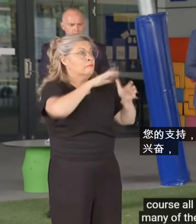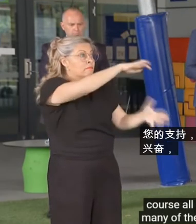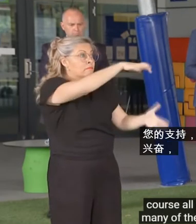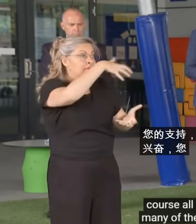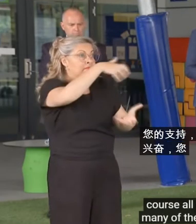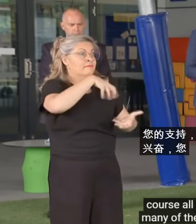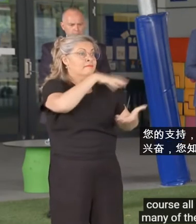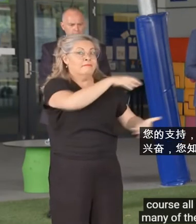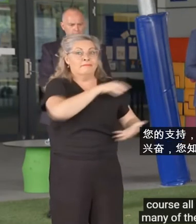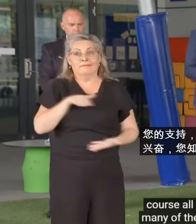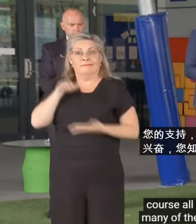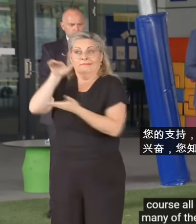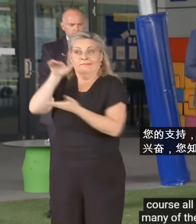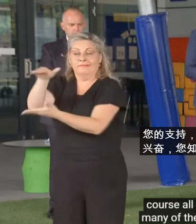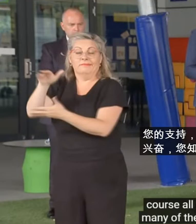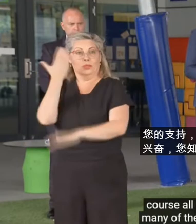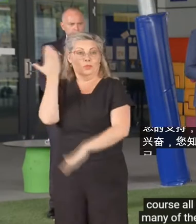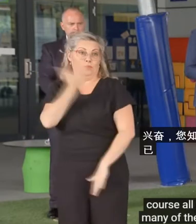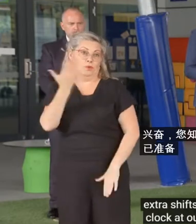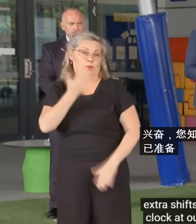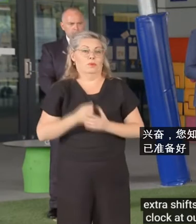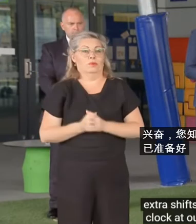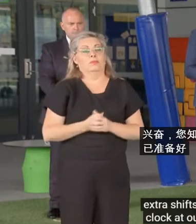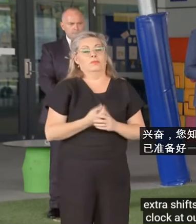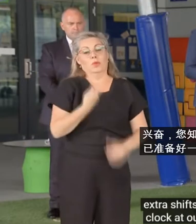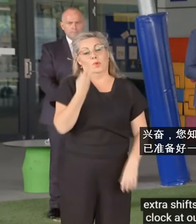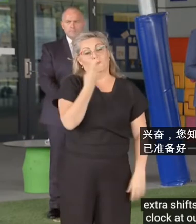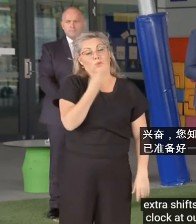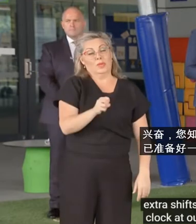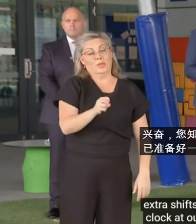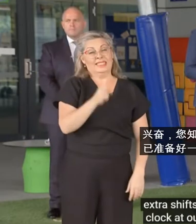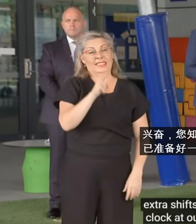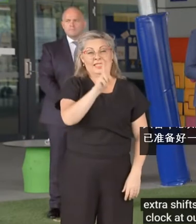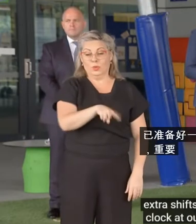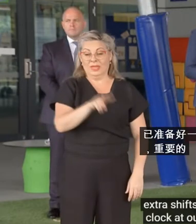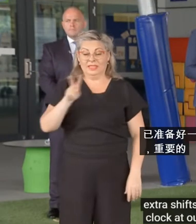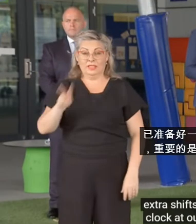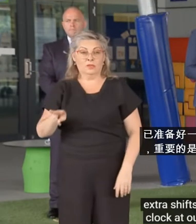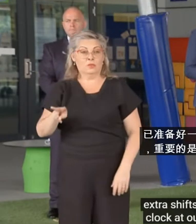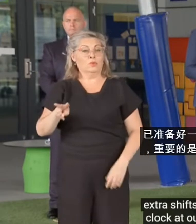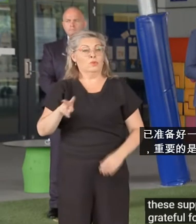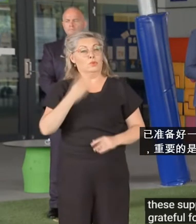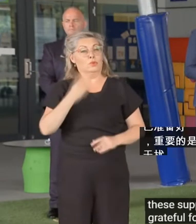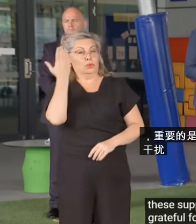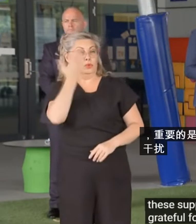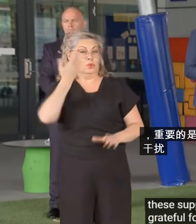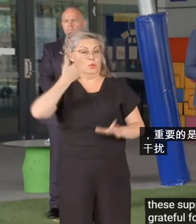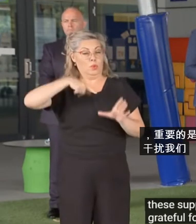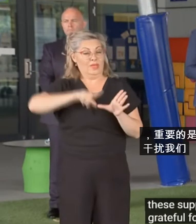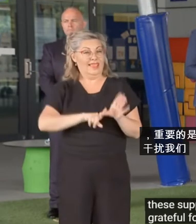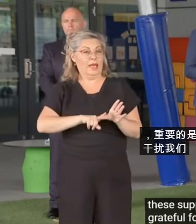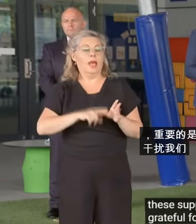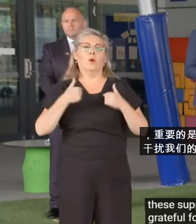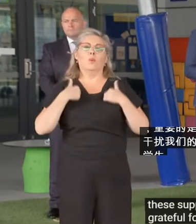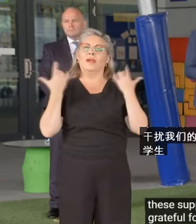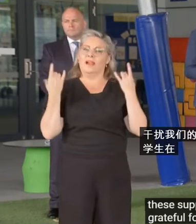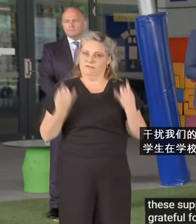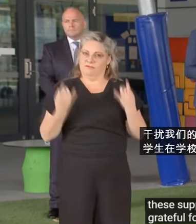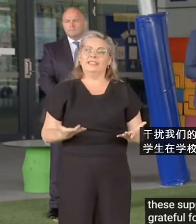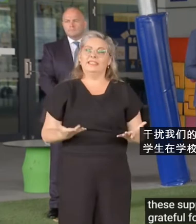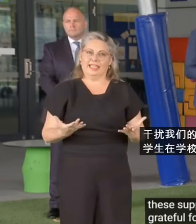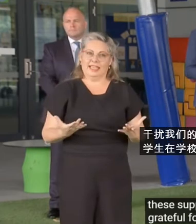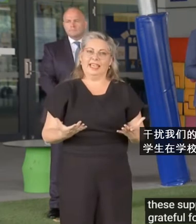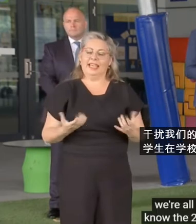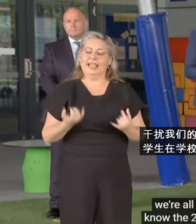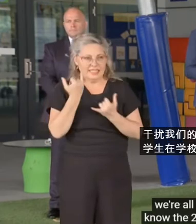all really excited. You know, the 2022 school year, we have everything prepared and ready to go. It's important that we minimise the disruption. It's important that our